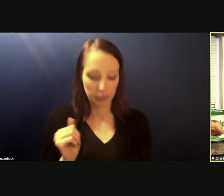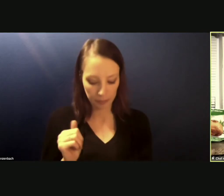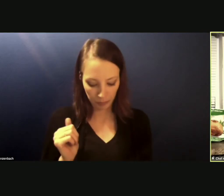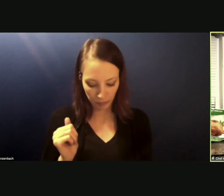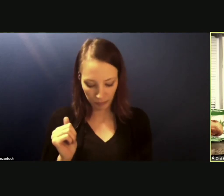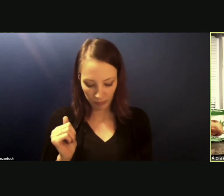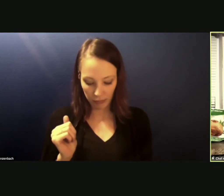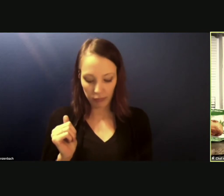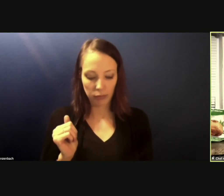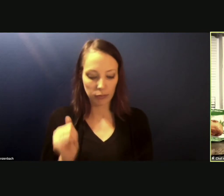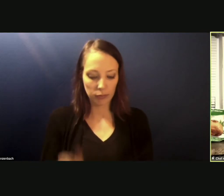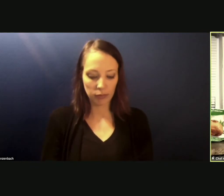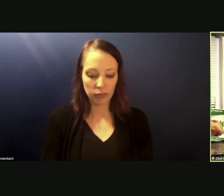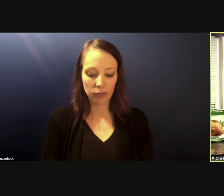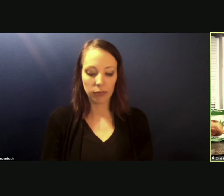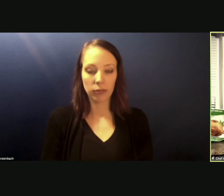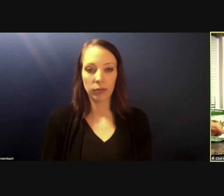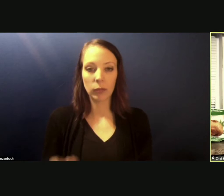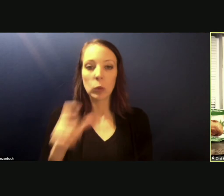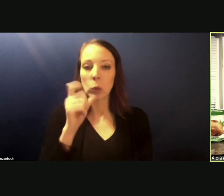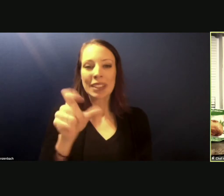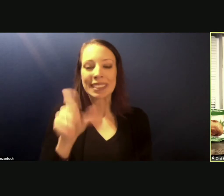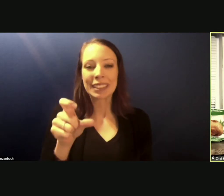So the covering doesn't have to be